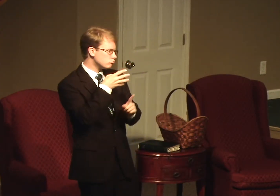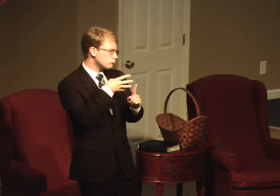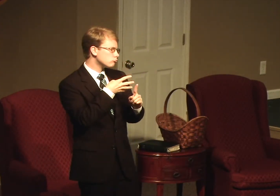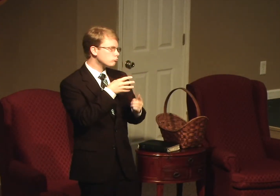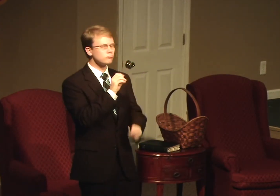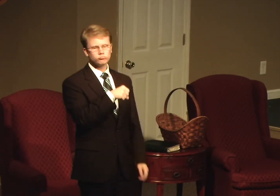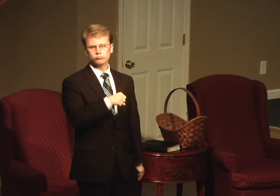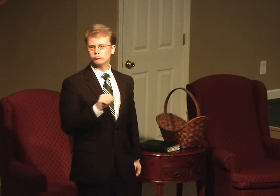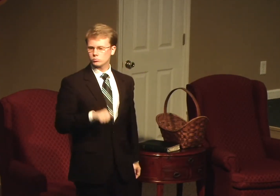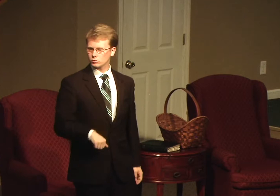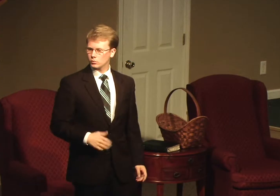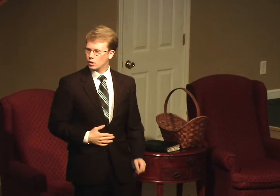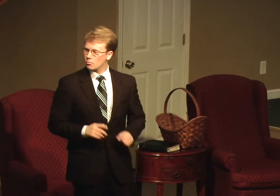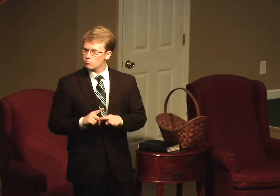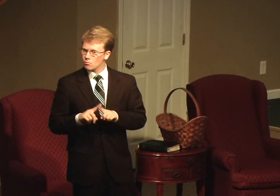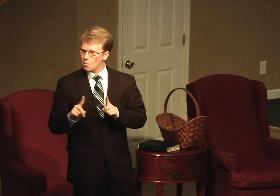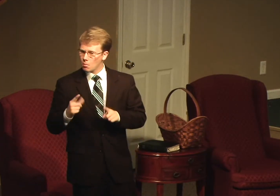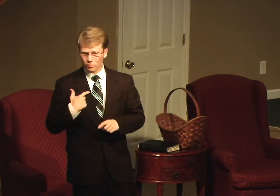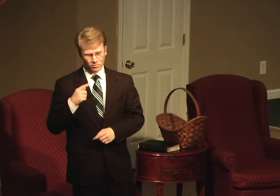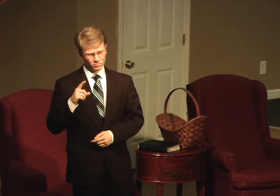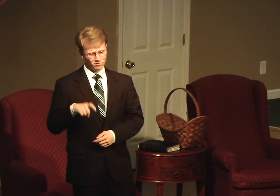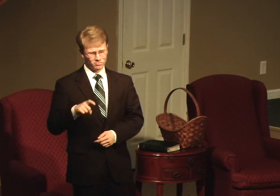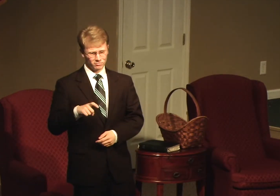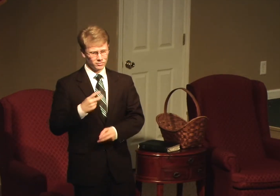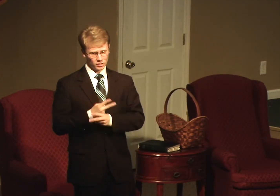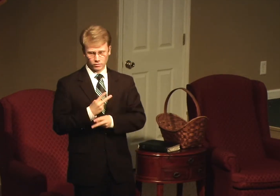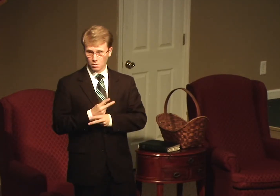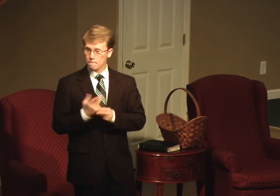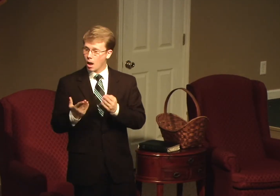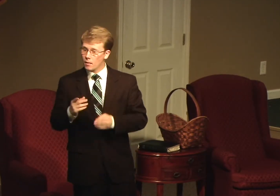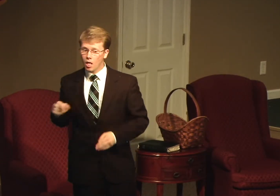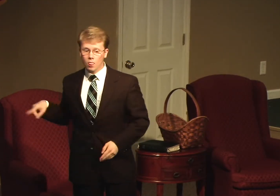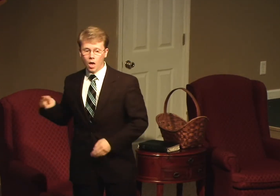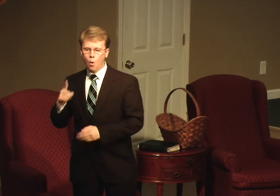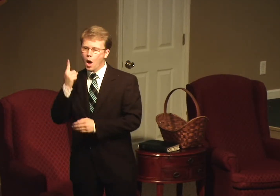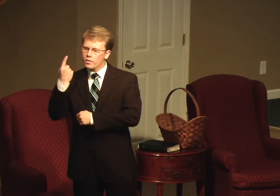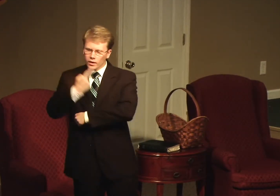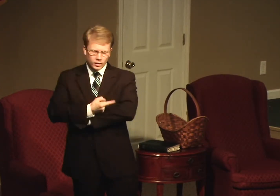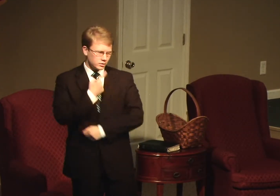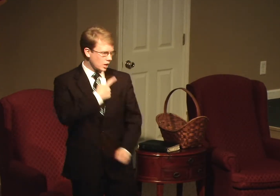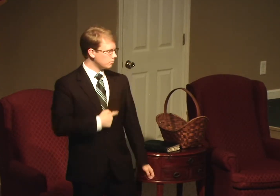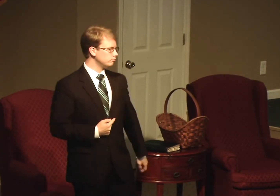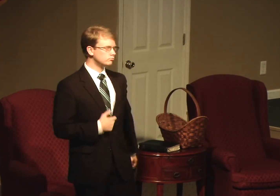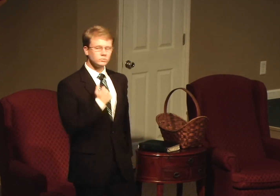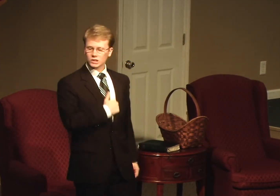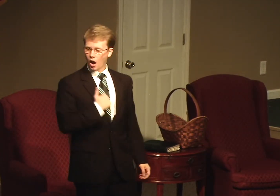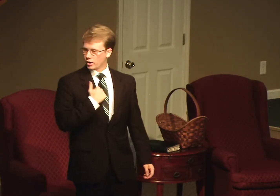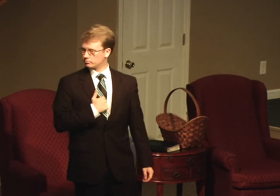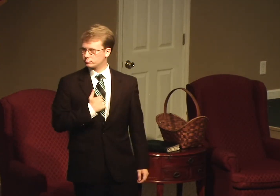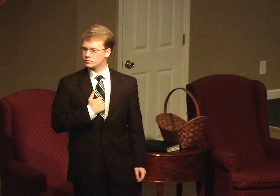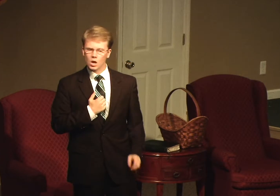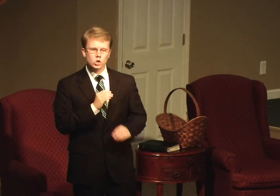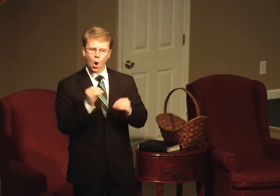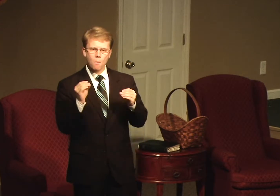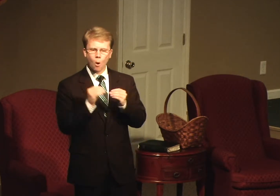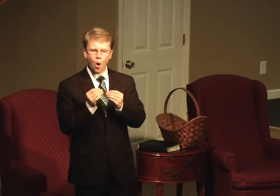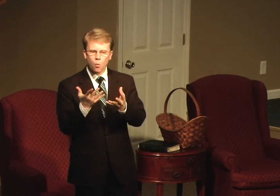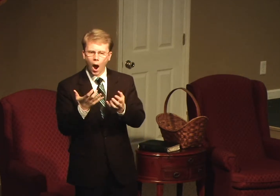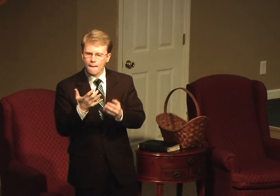bit extra time. Oh yeah, okay, just a little bit extra. You have to be careful. Maybe one day they'll say, no, you can't come